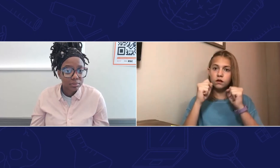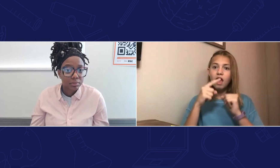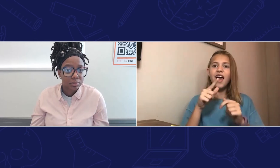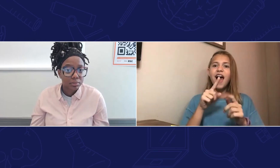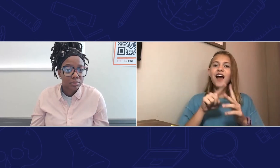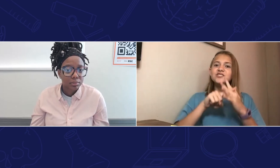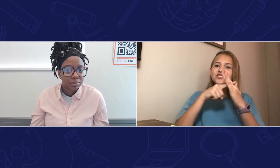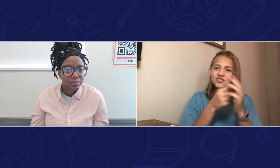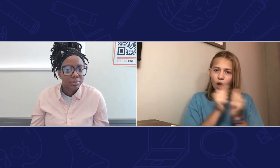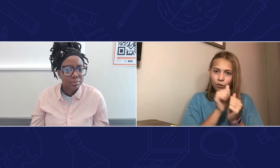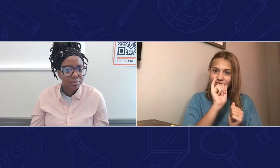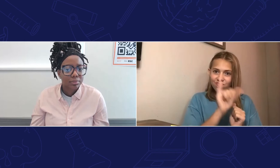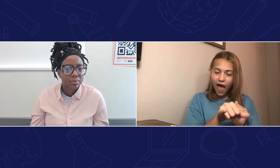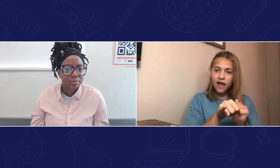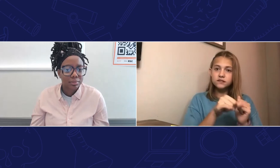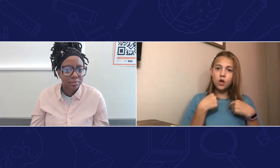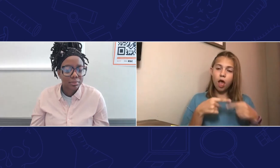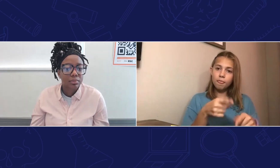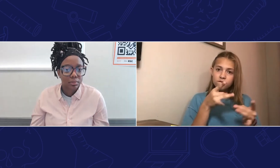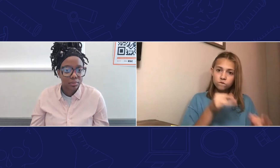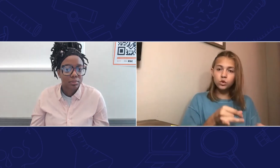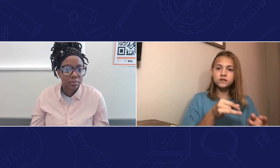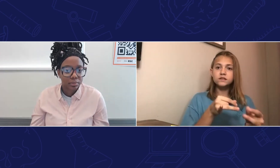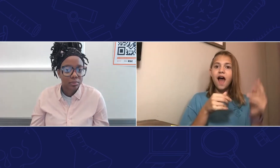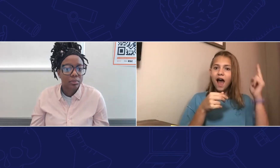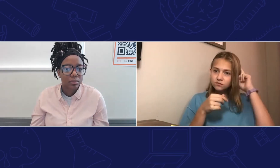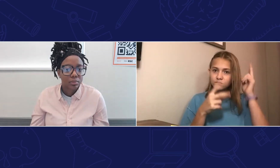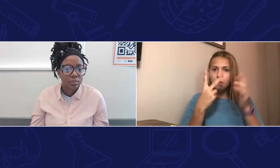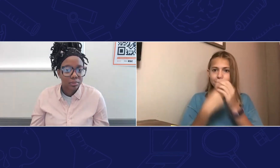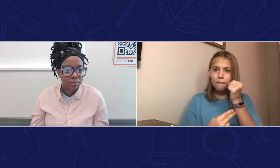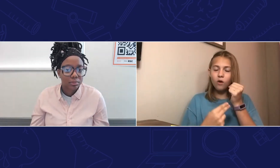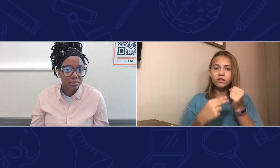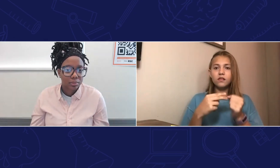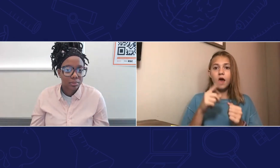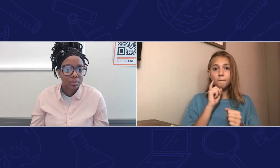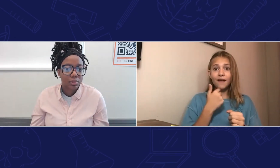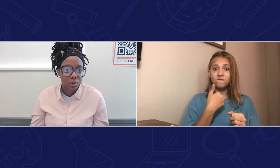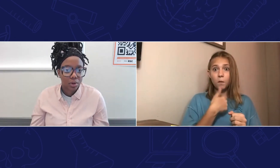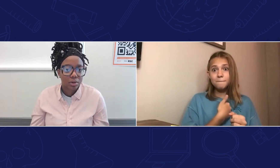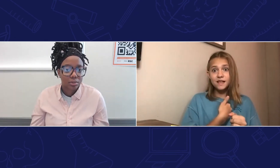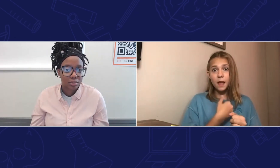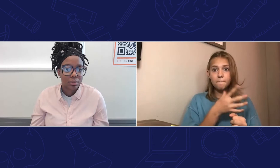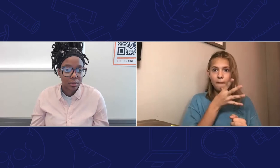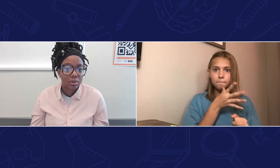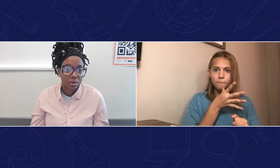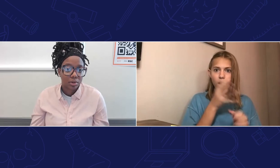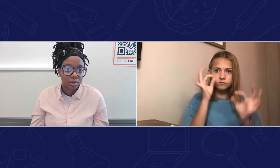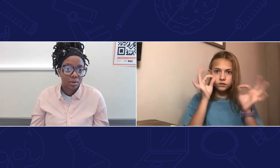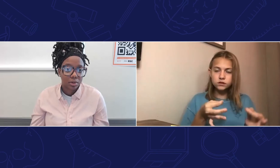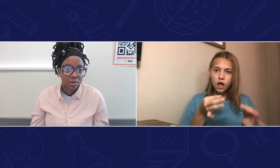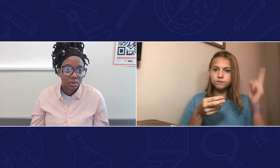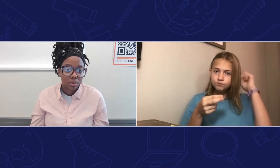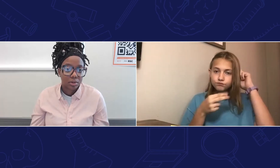sign, start with that so they're fluent in sign language while they learn to use their cochlear implant.